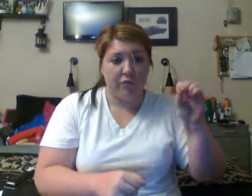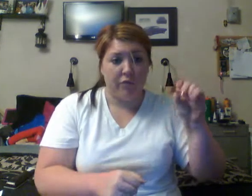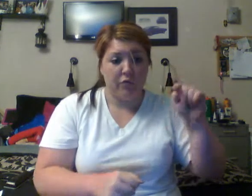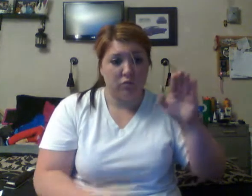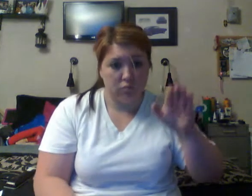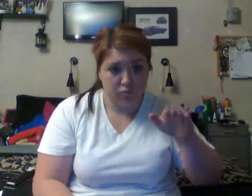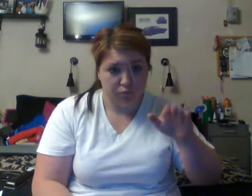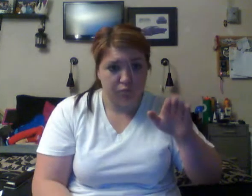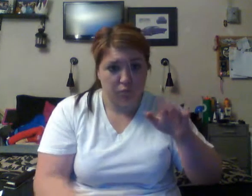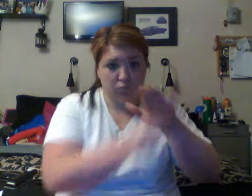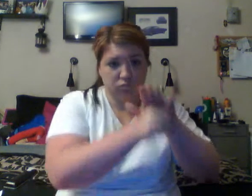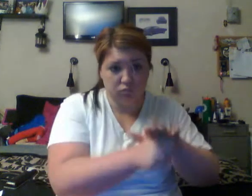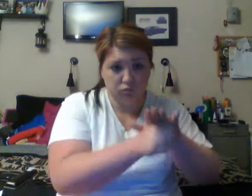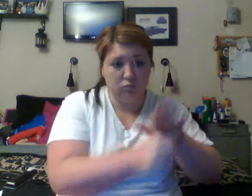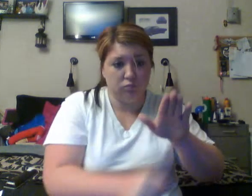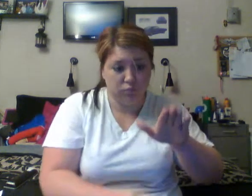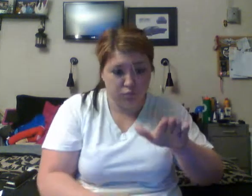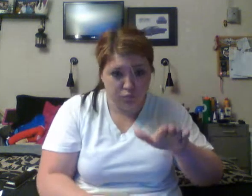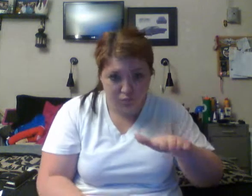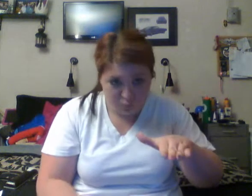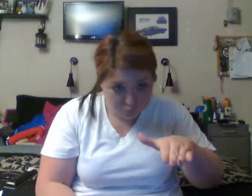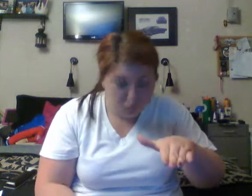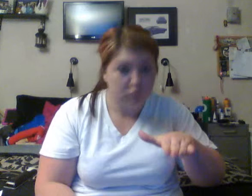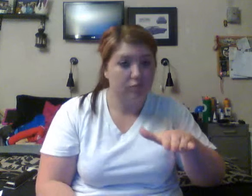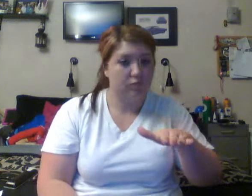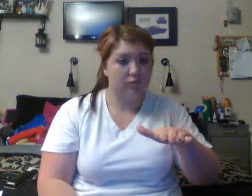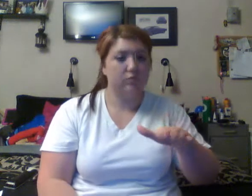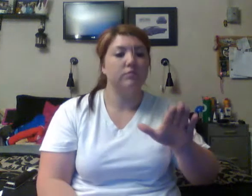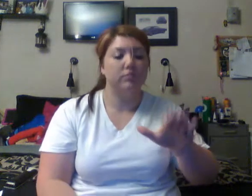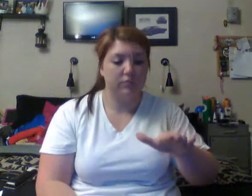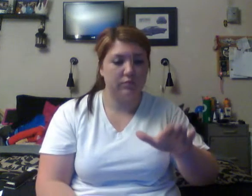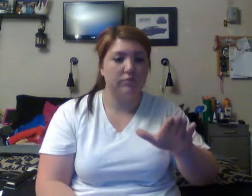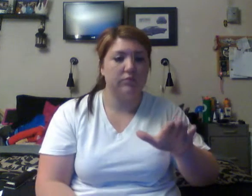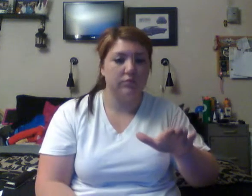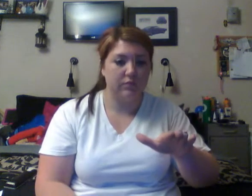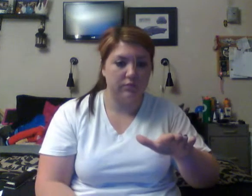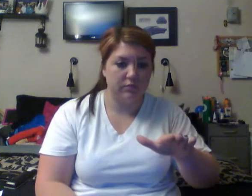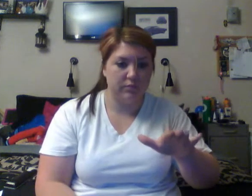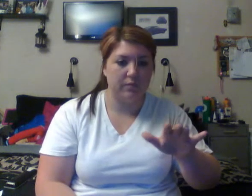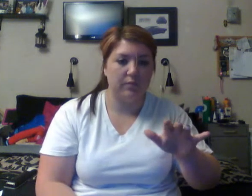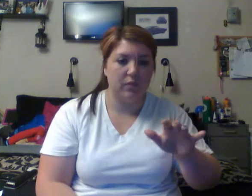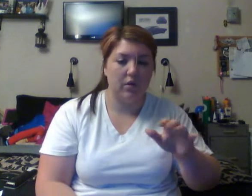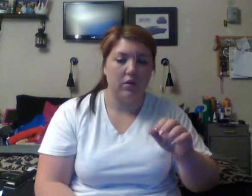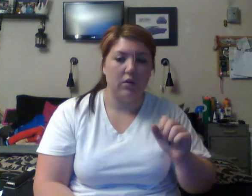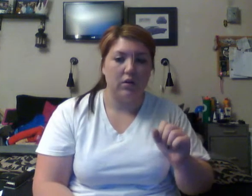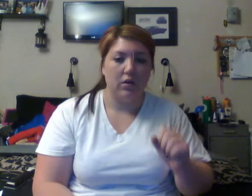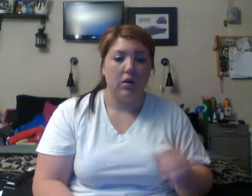foot as you're guiding the fabric through. Okay, so that's pretty much how the machine works. Now there are two ways that you can